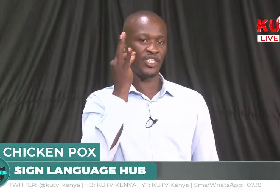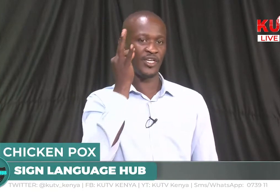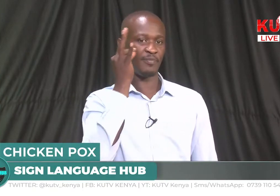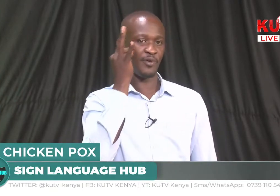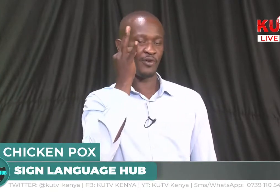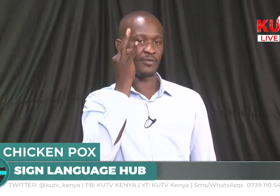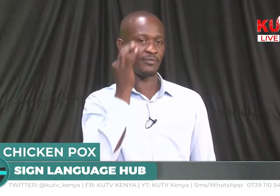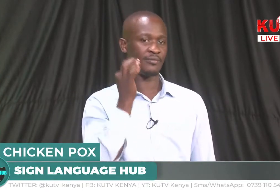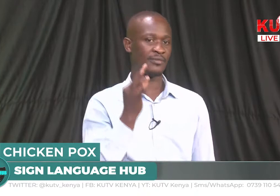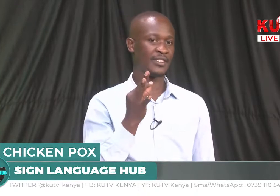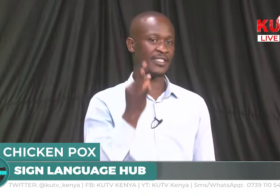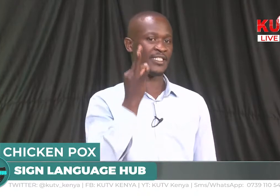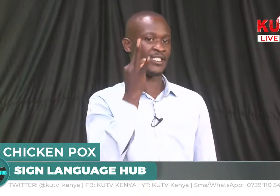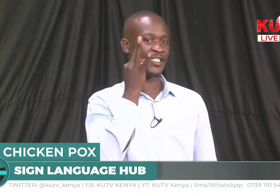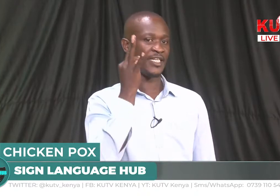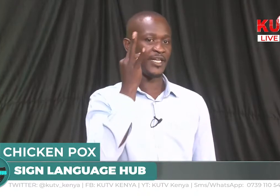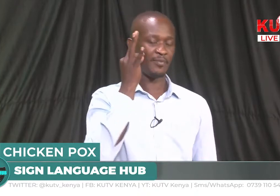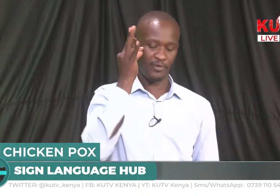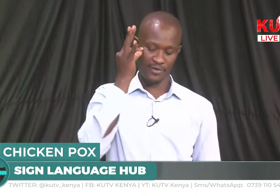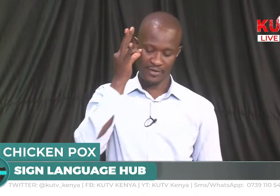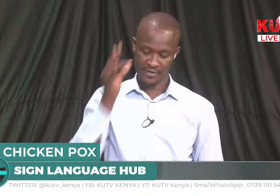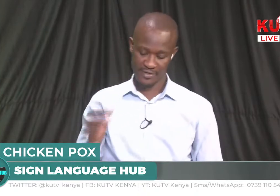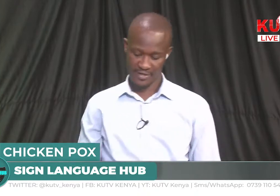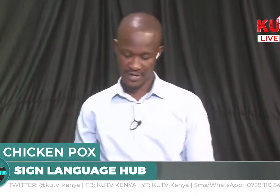Chicken pox. Chicken pox.